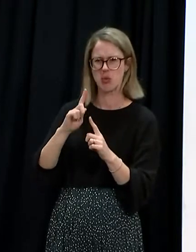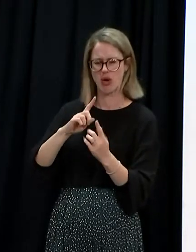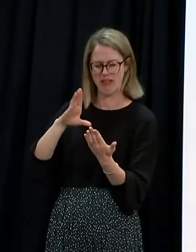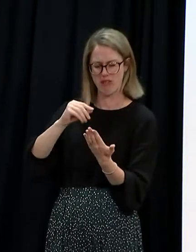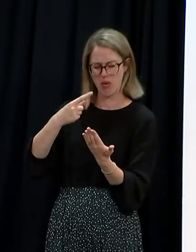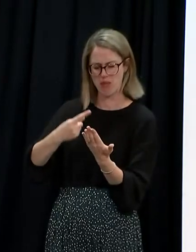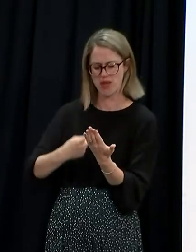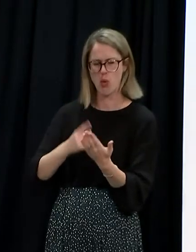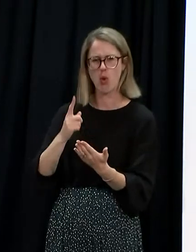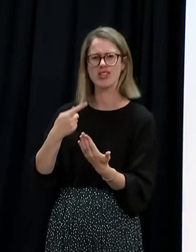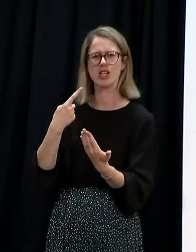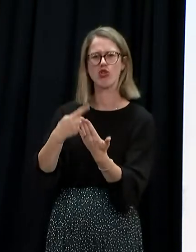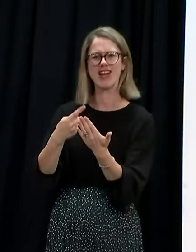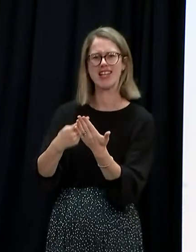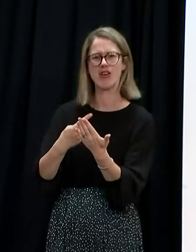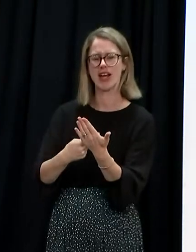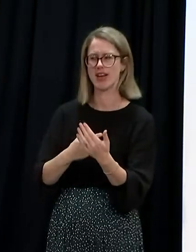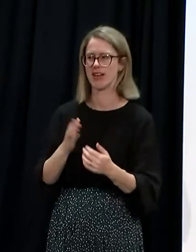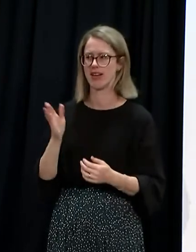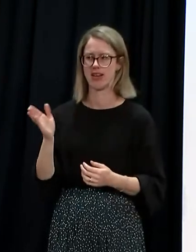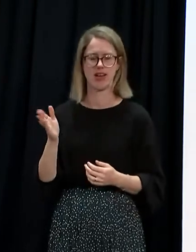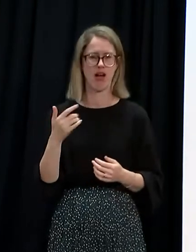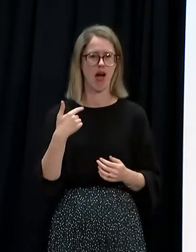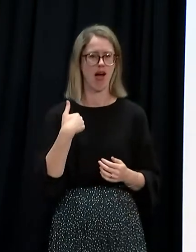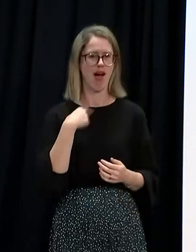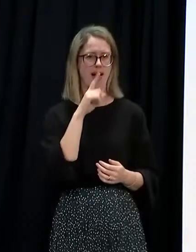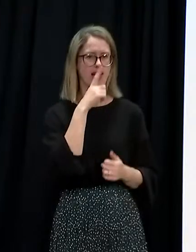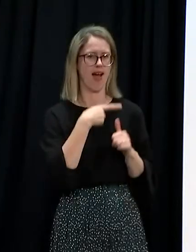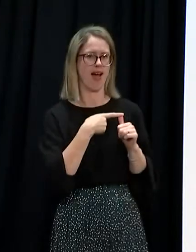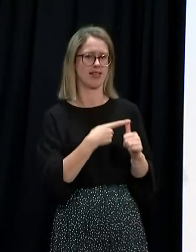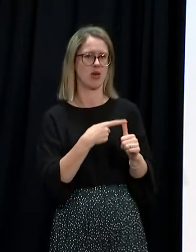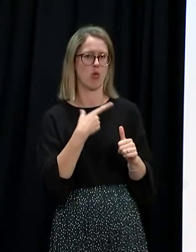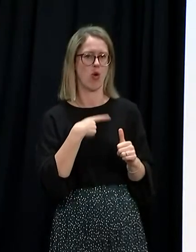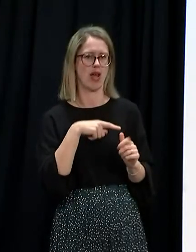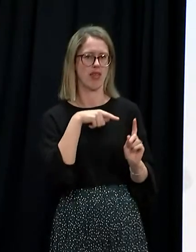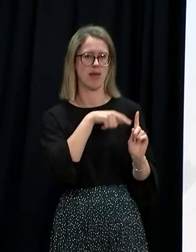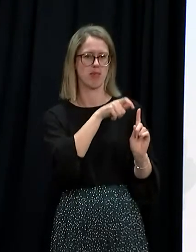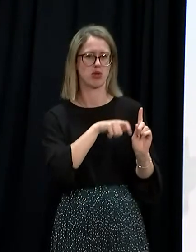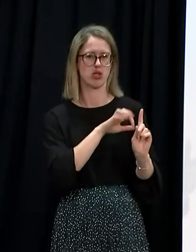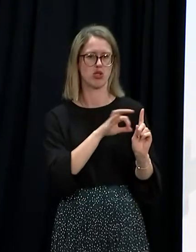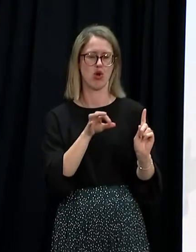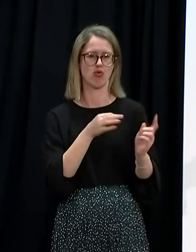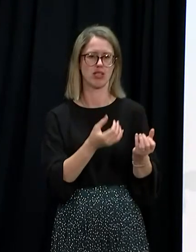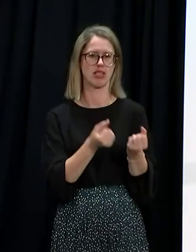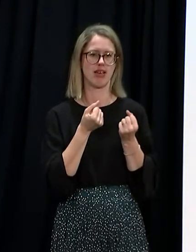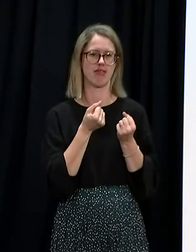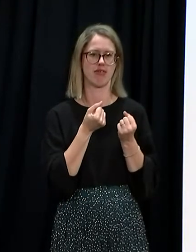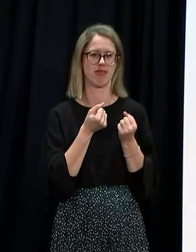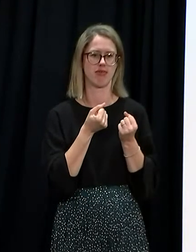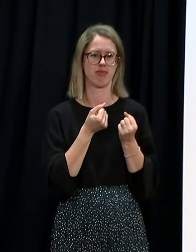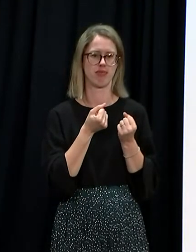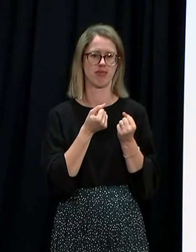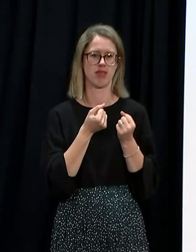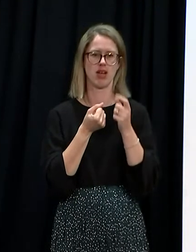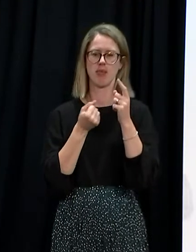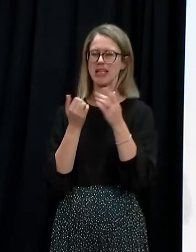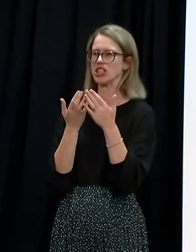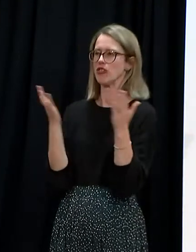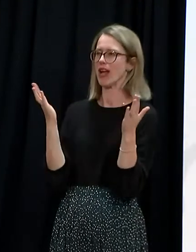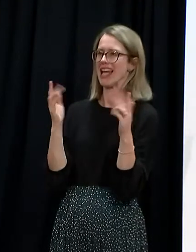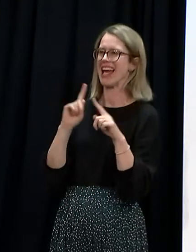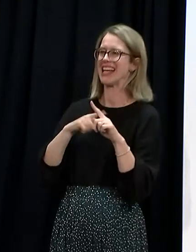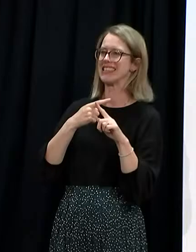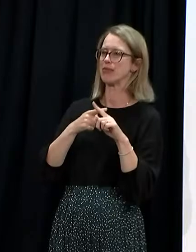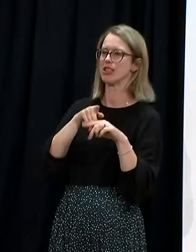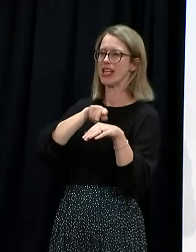and what criteria needs to be met? Yeah, and again, I can't answer why it is that that person hasn't been deemed to have met those exemptions.